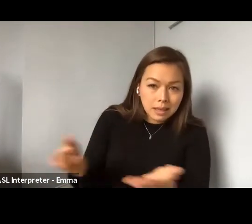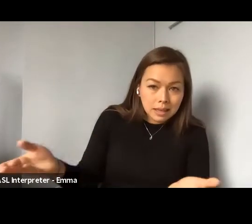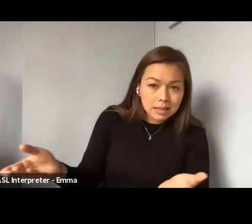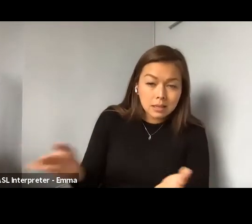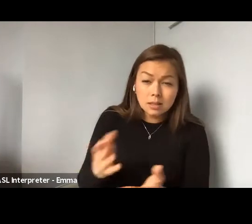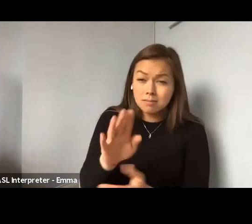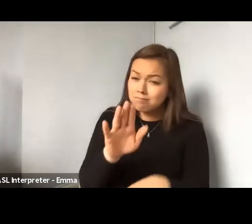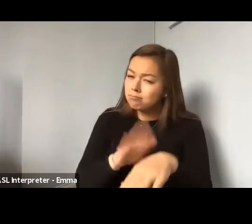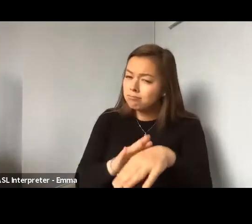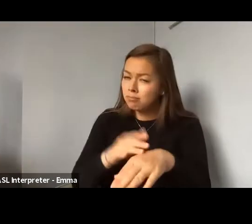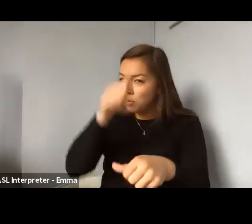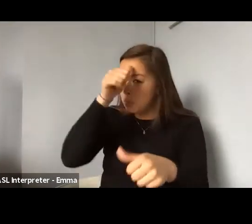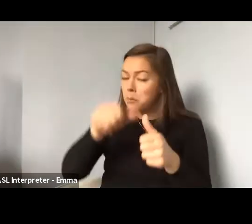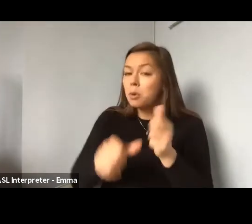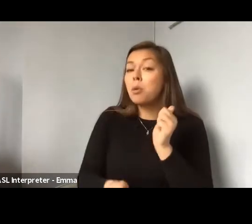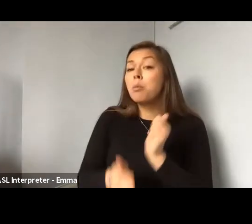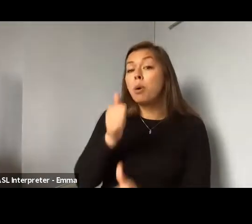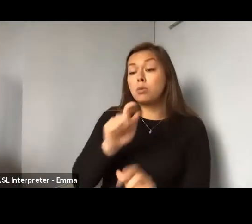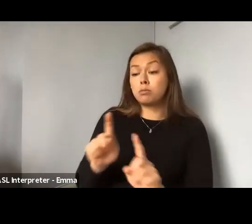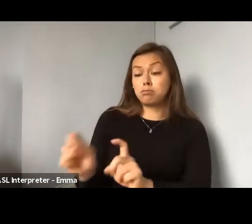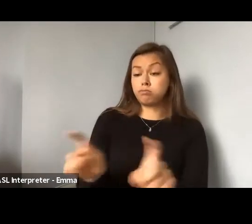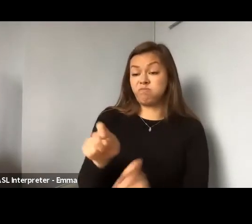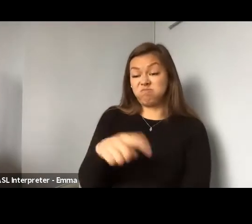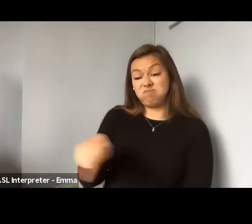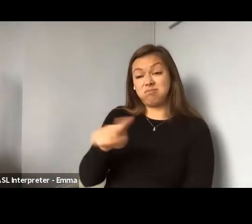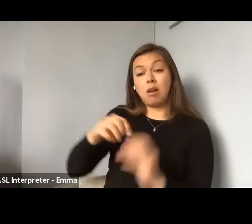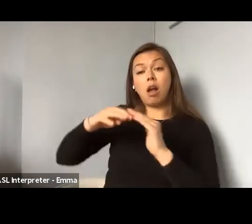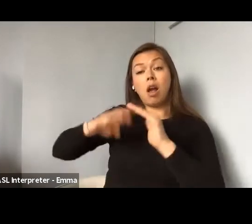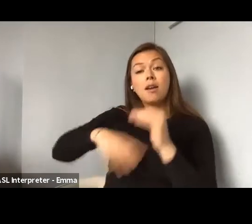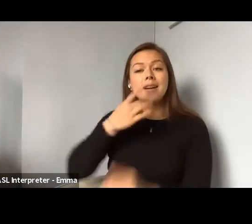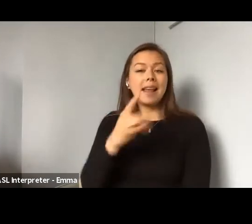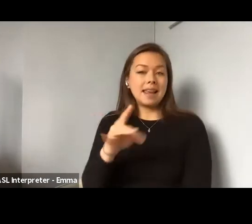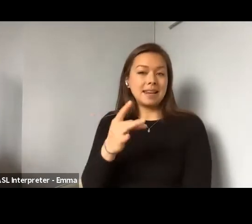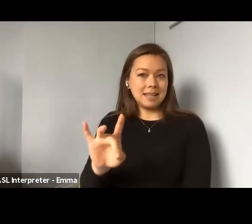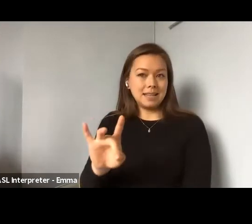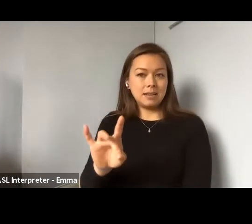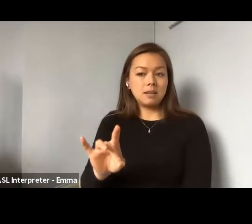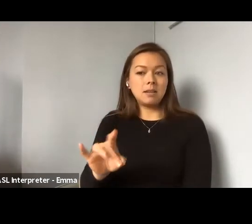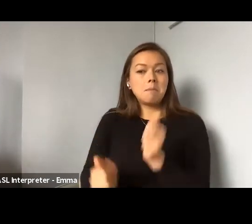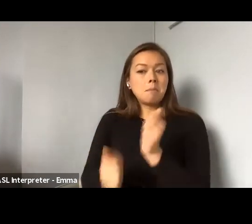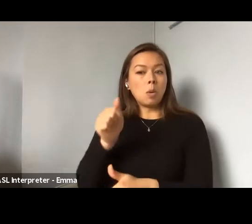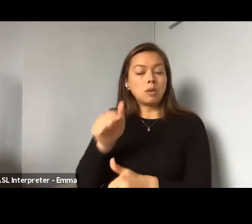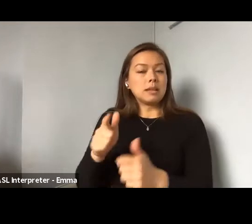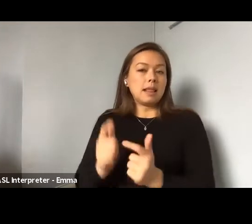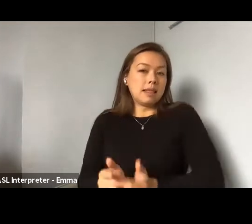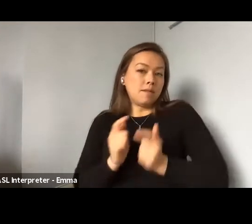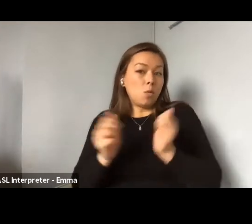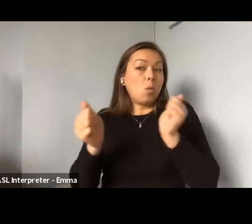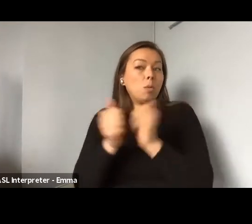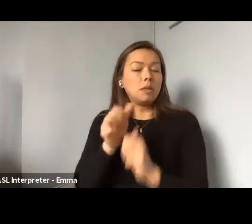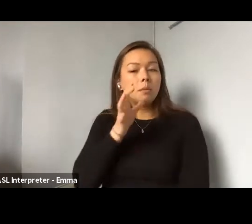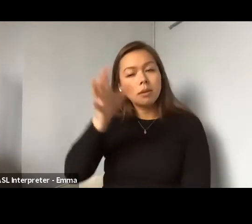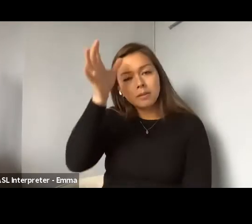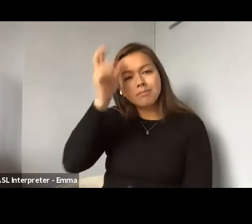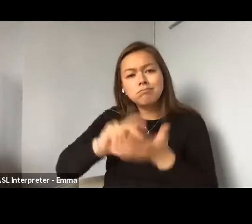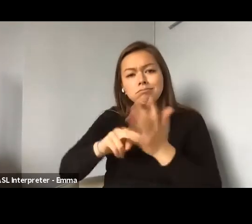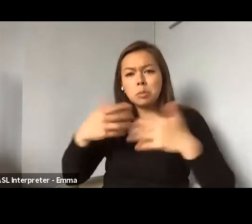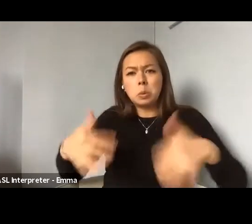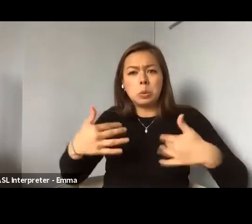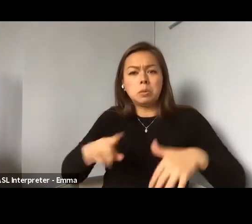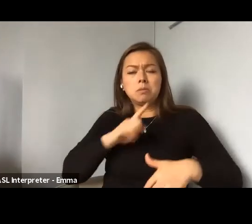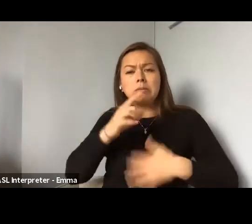with their parents, and most of them were under 18, it was interesting that so many were interested in homelessness resources, and it suggested